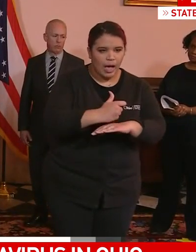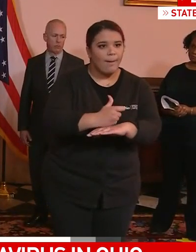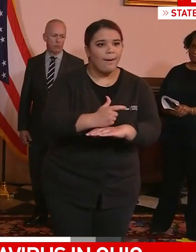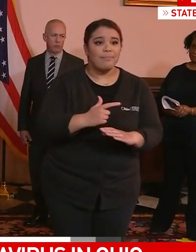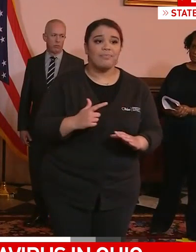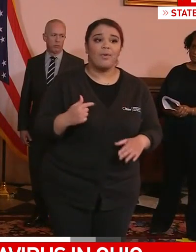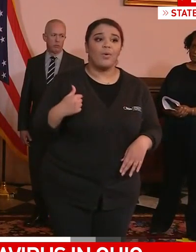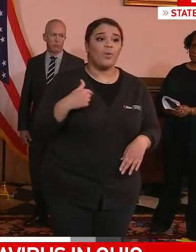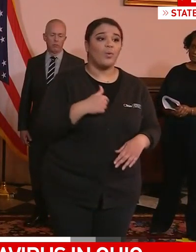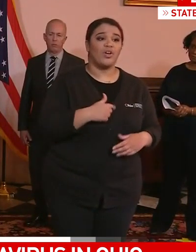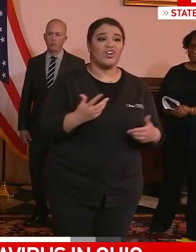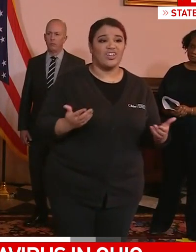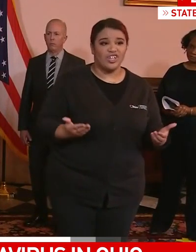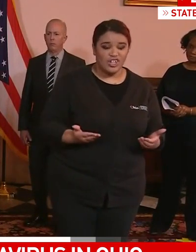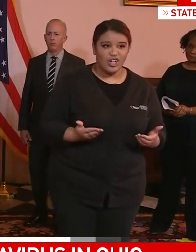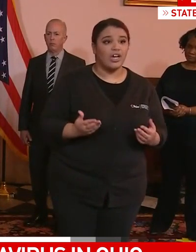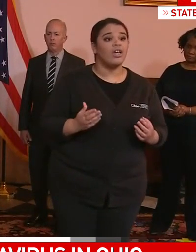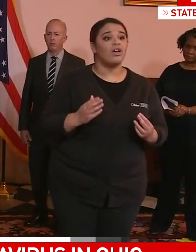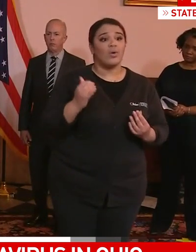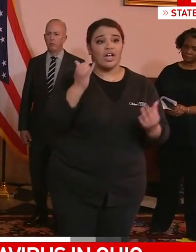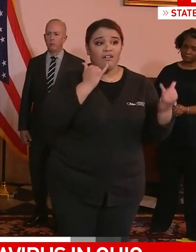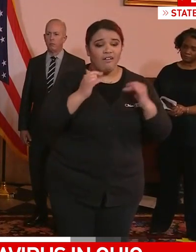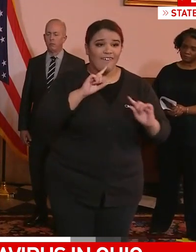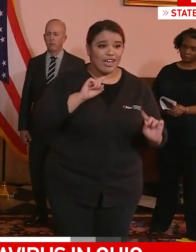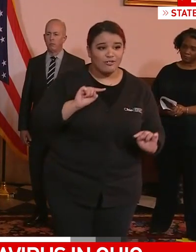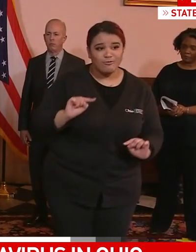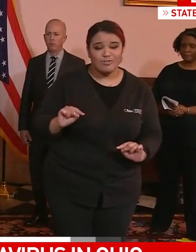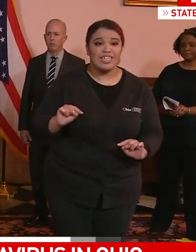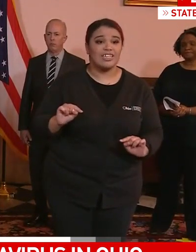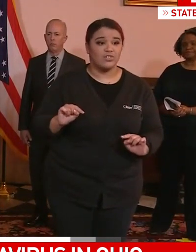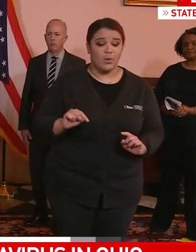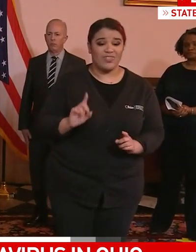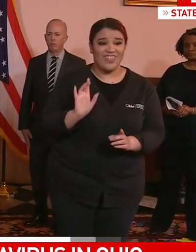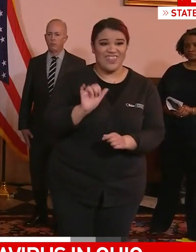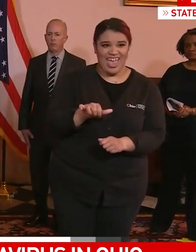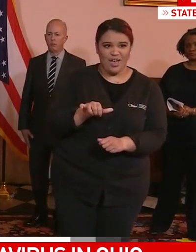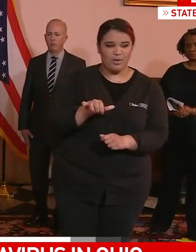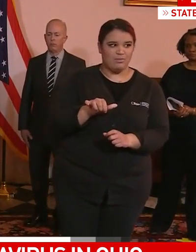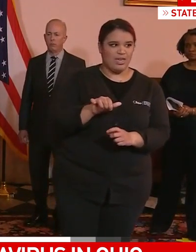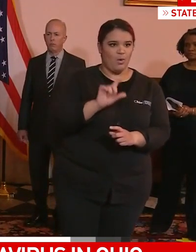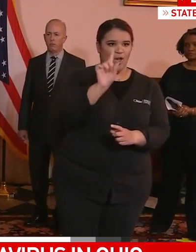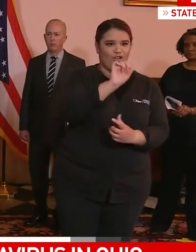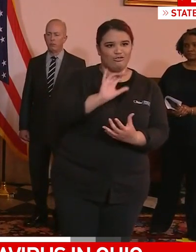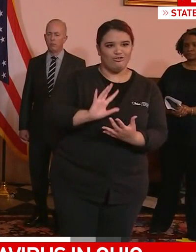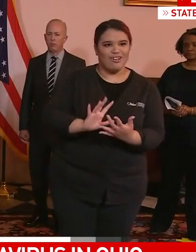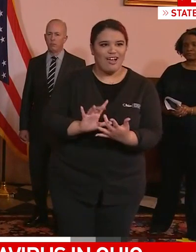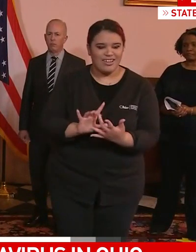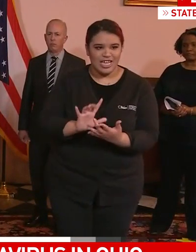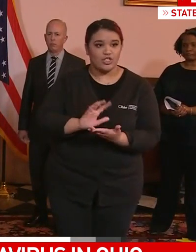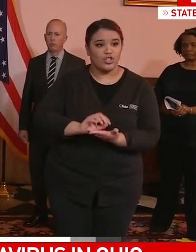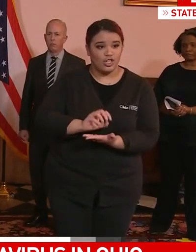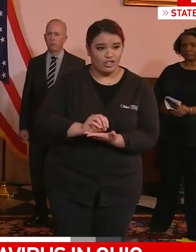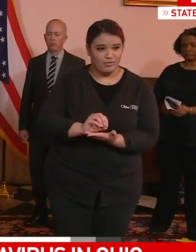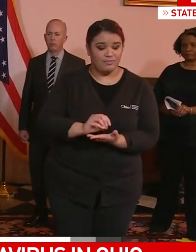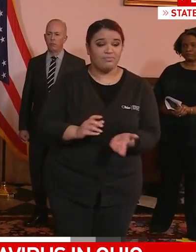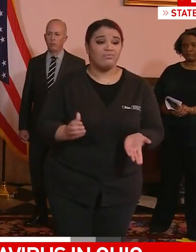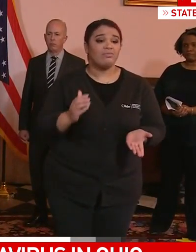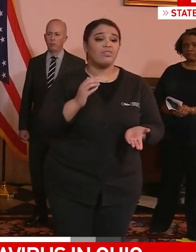answering your calls as fast as they can. But that will be the one-stop shop so that everyone knows one place to go. Our